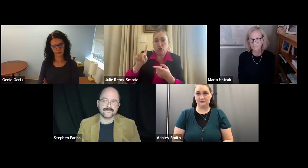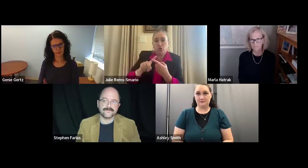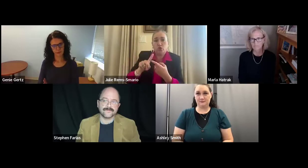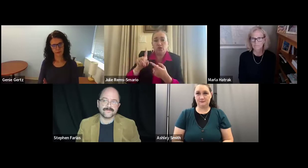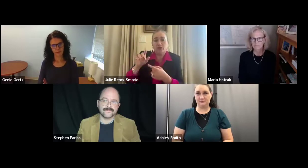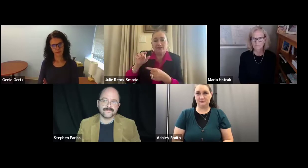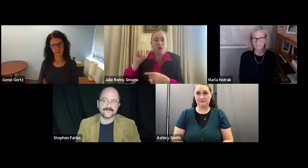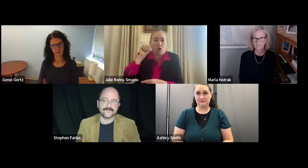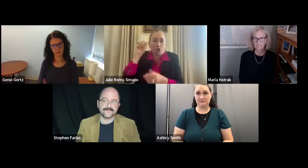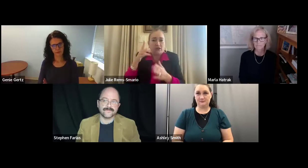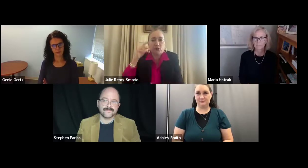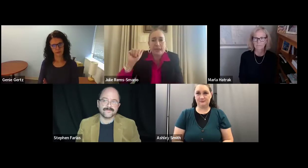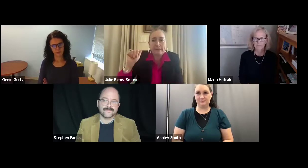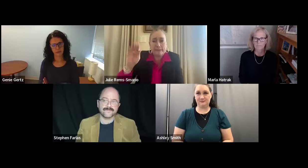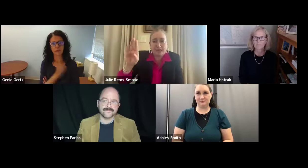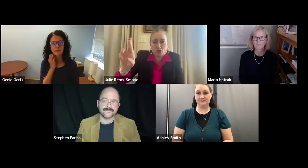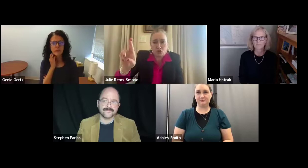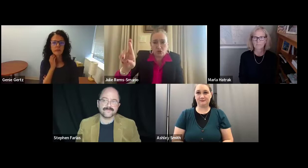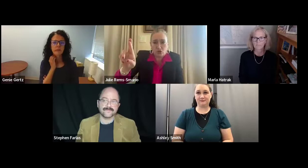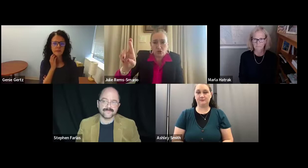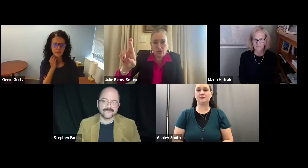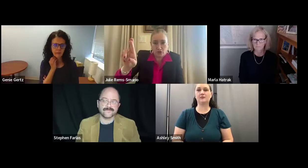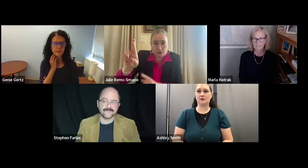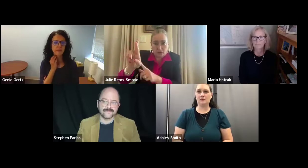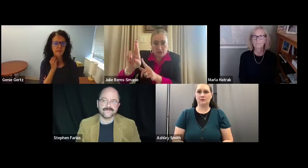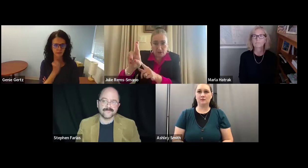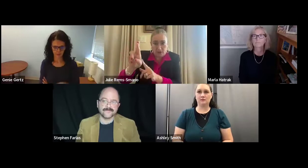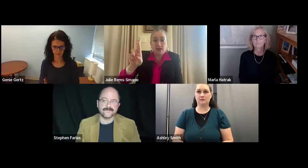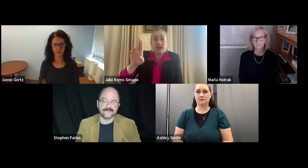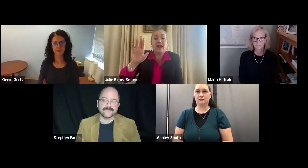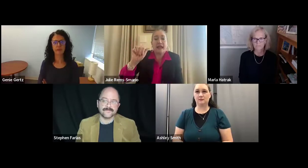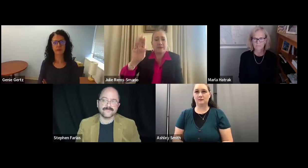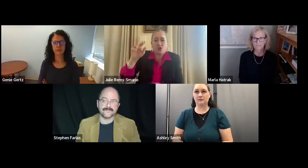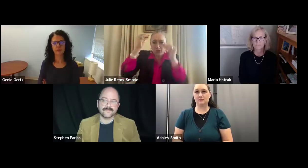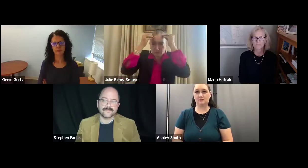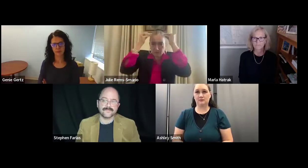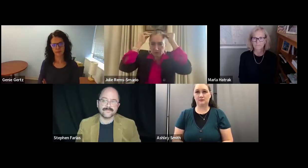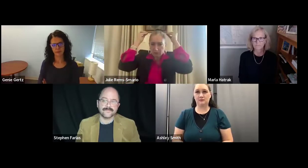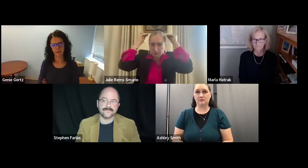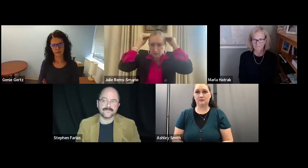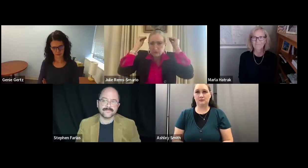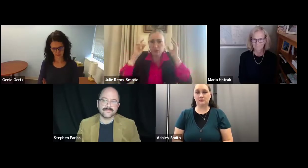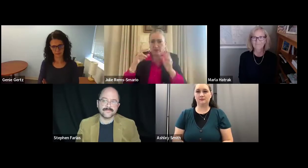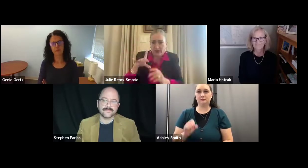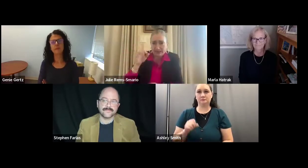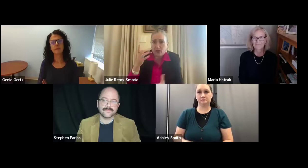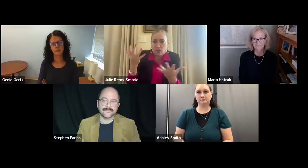test, they are referred then to an audiologist for an ABR. An ABR is an